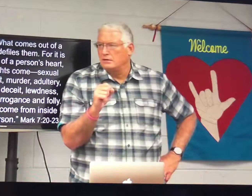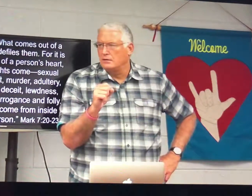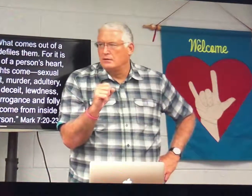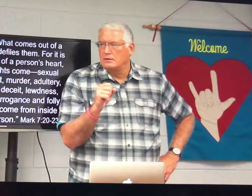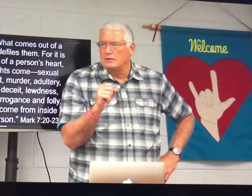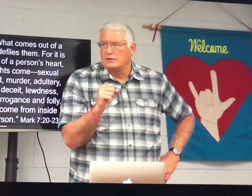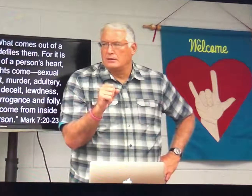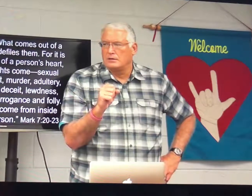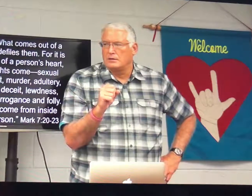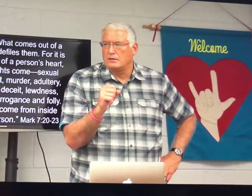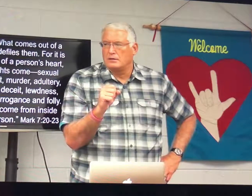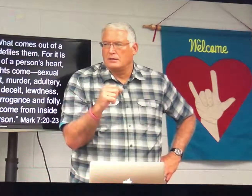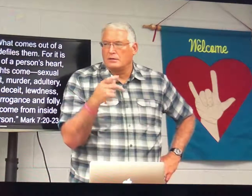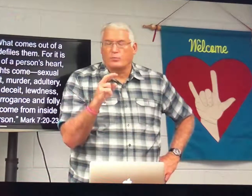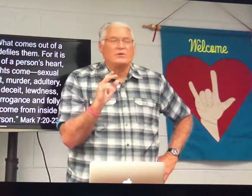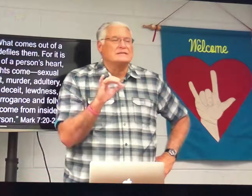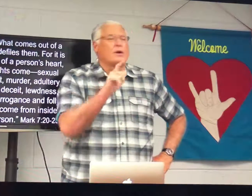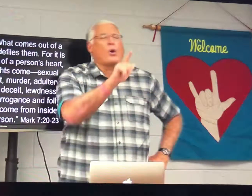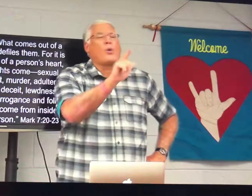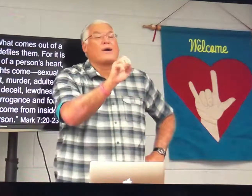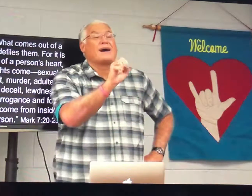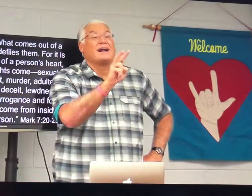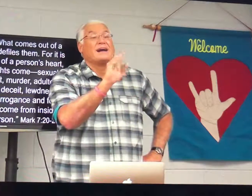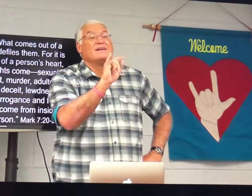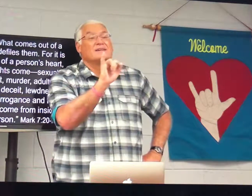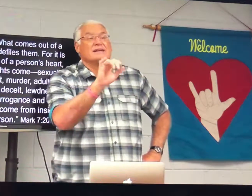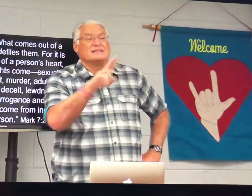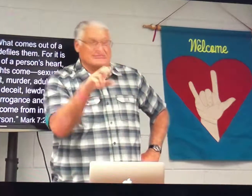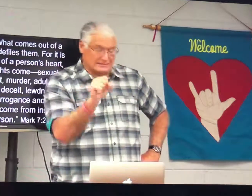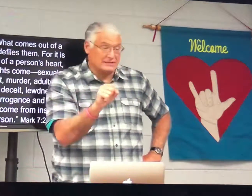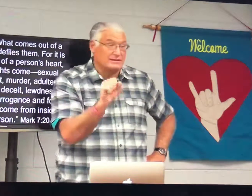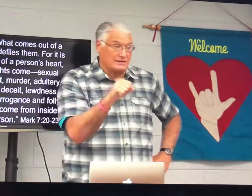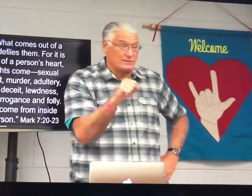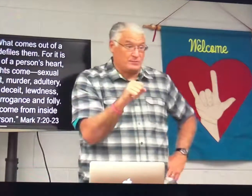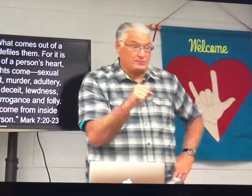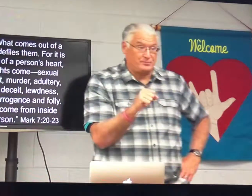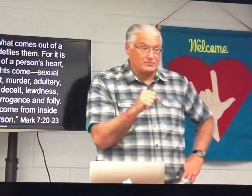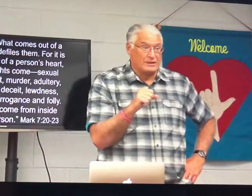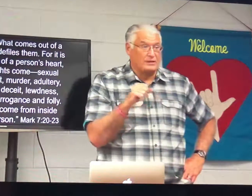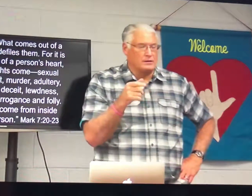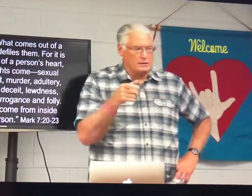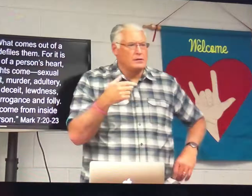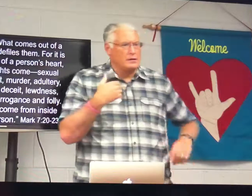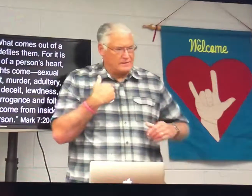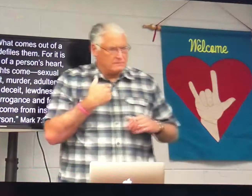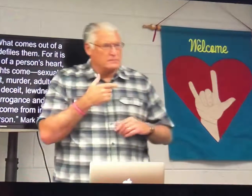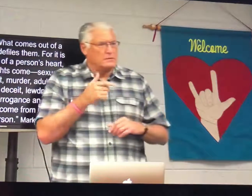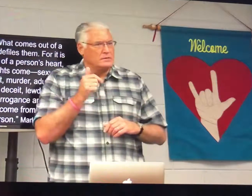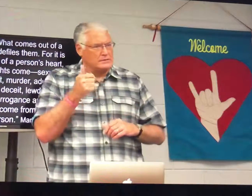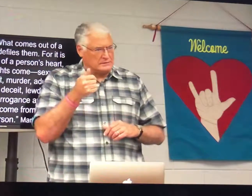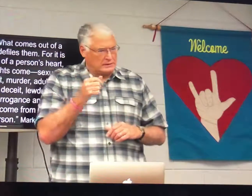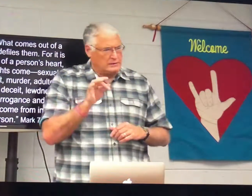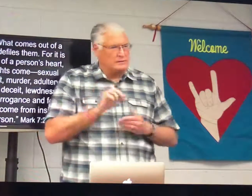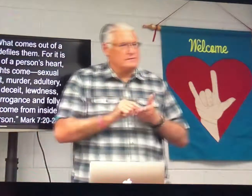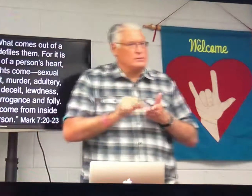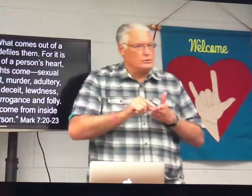base percentage, and then you get to starters ERA, 5.30. If you can't score and you